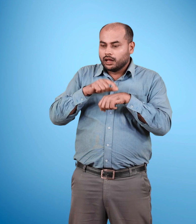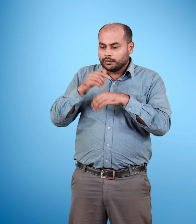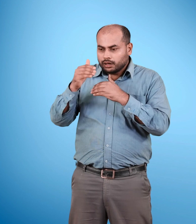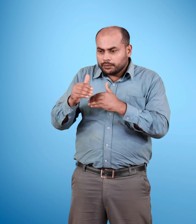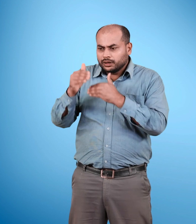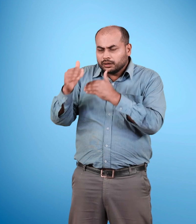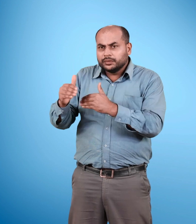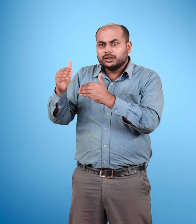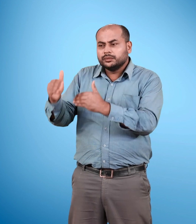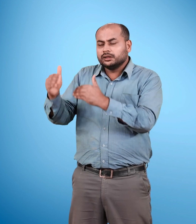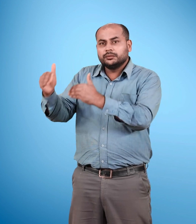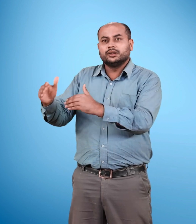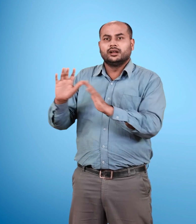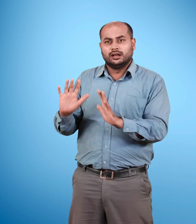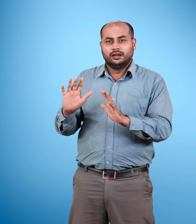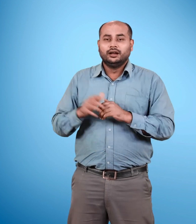and is decreasing with overusage.